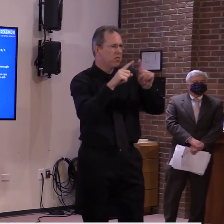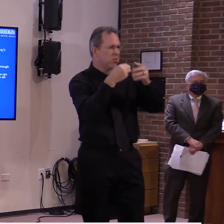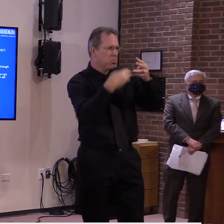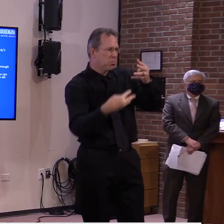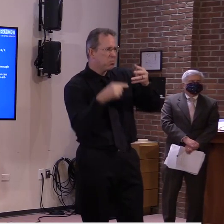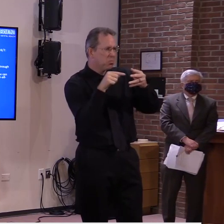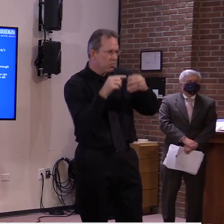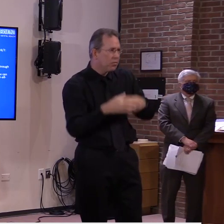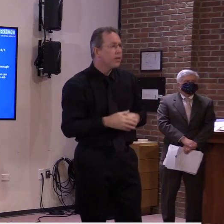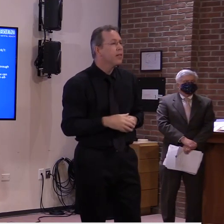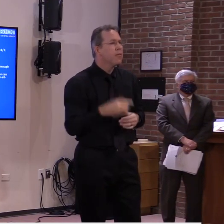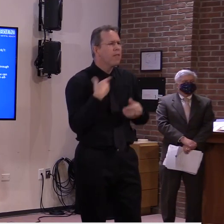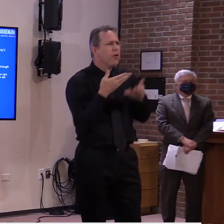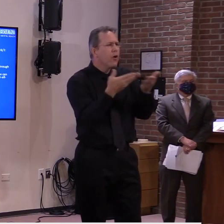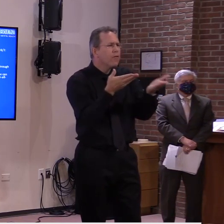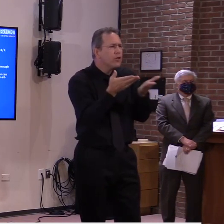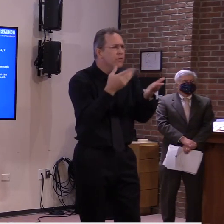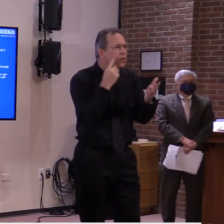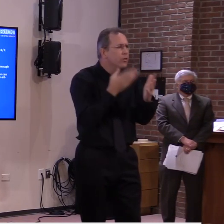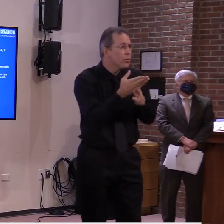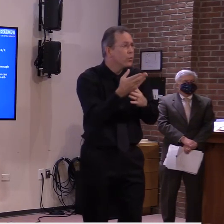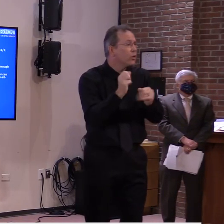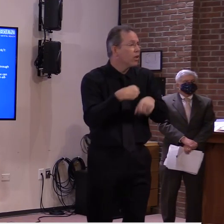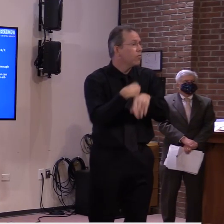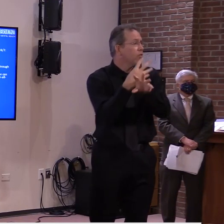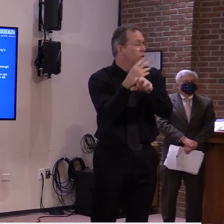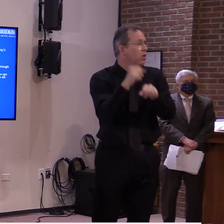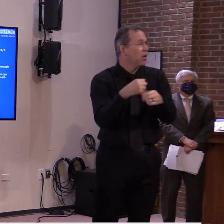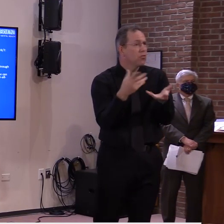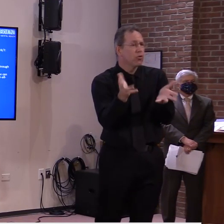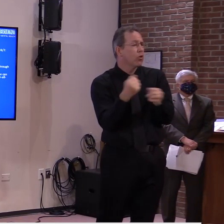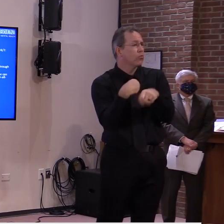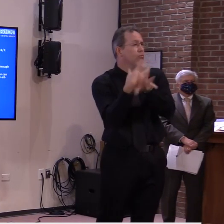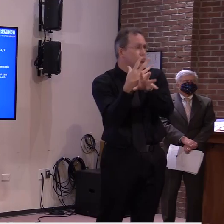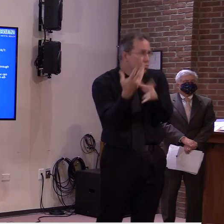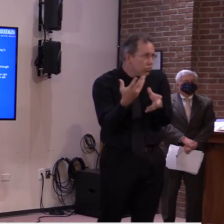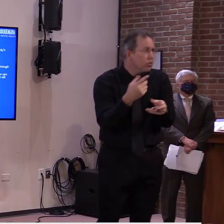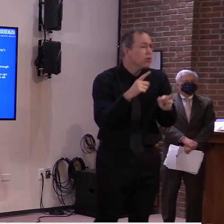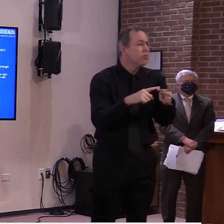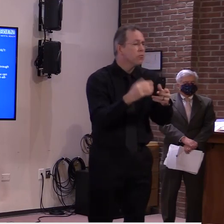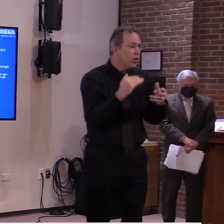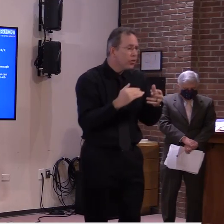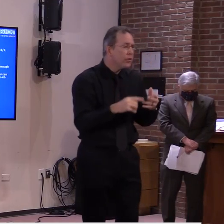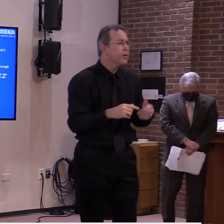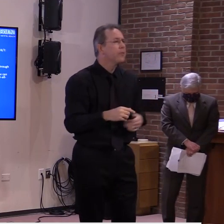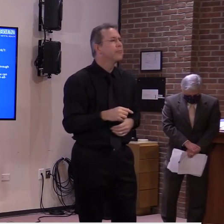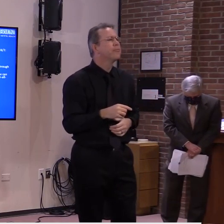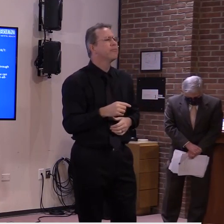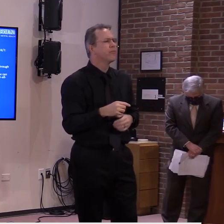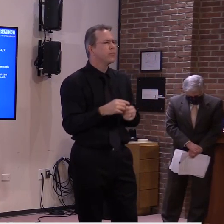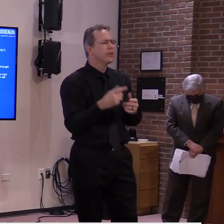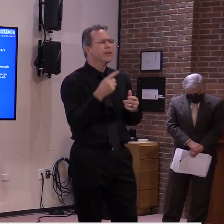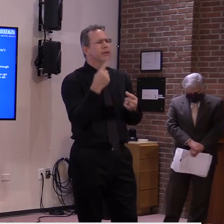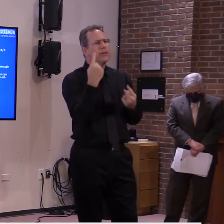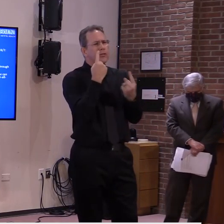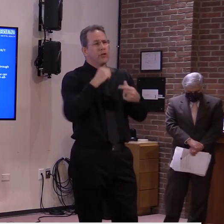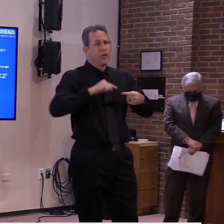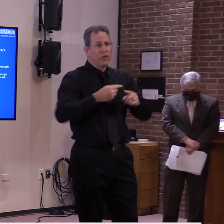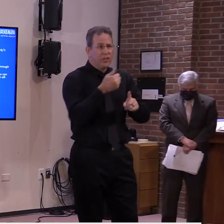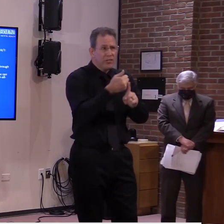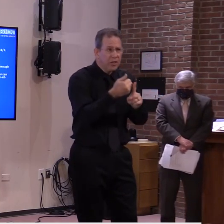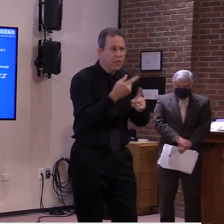telehealth. I also want to talk about suicide. While Vermont data continues to show a lower